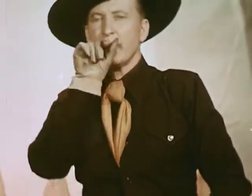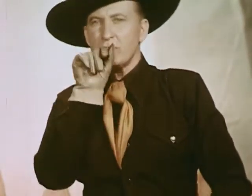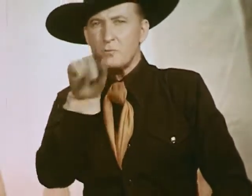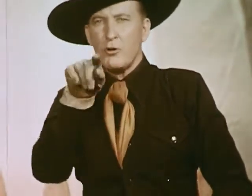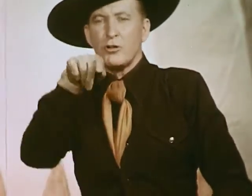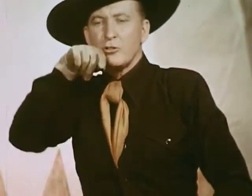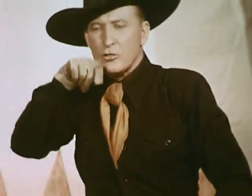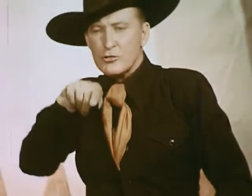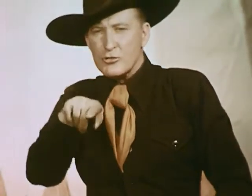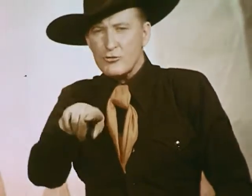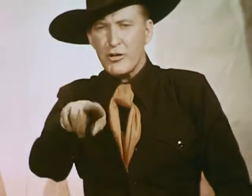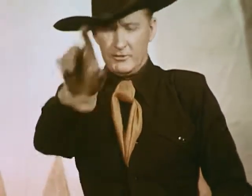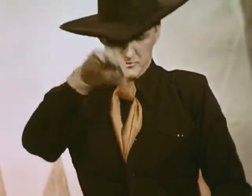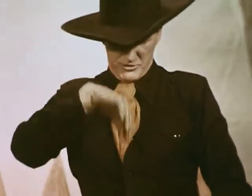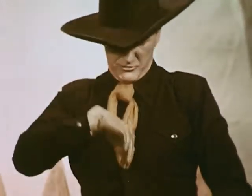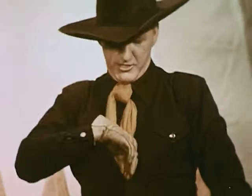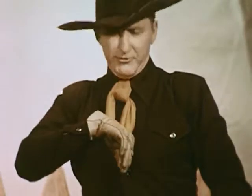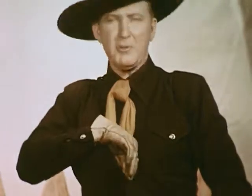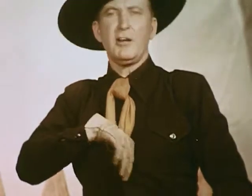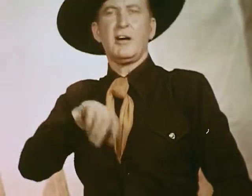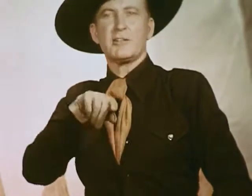They've spoken straight from their hearts.